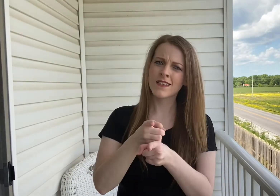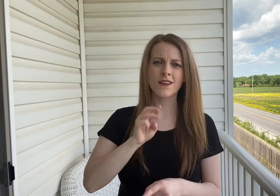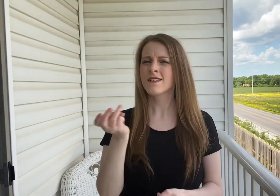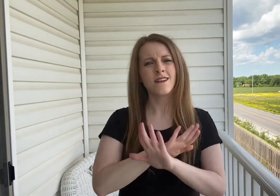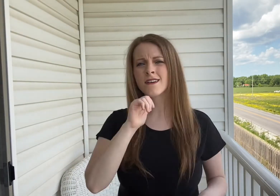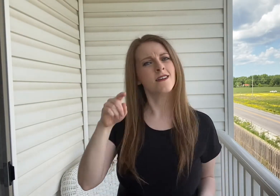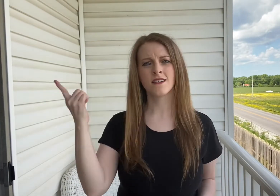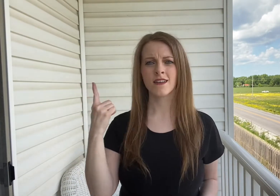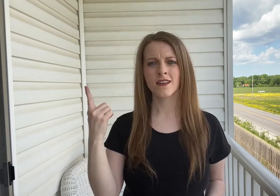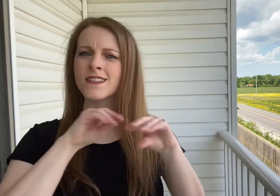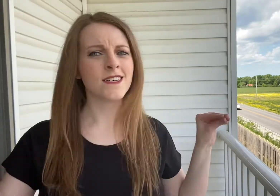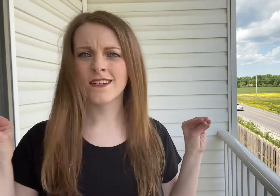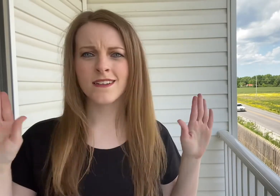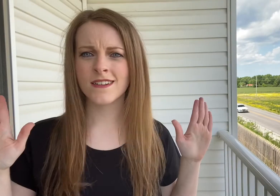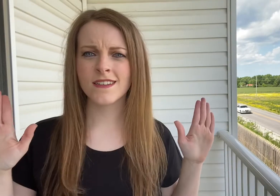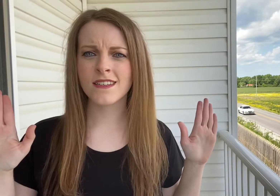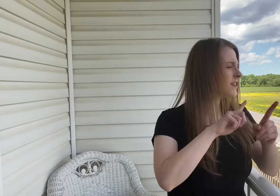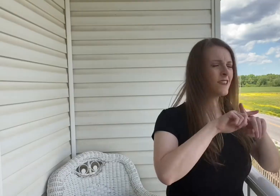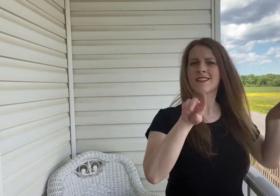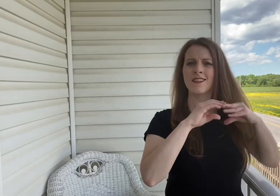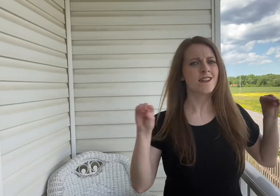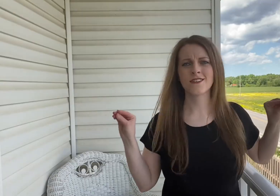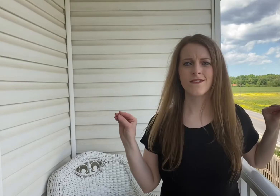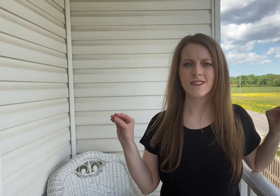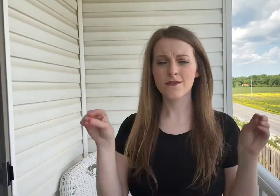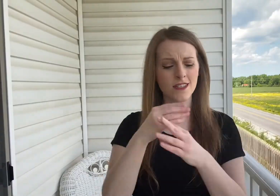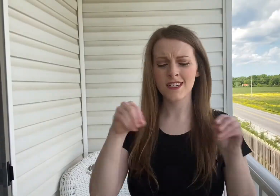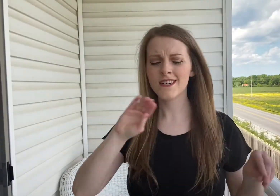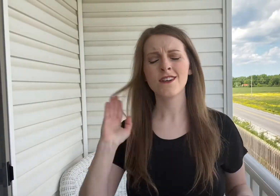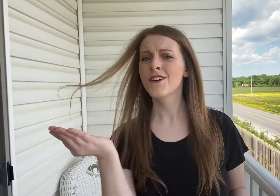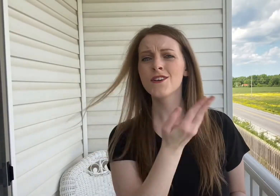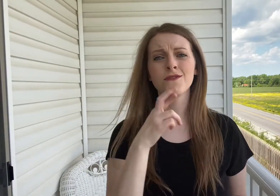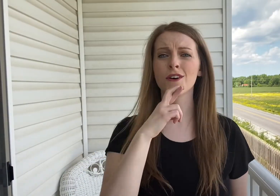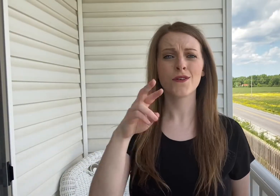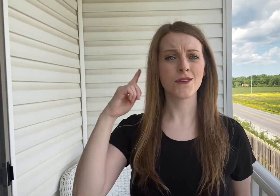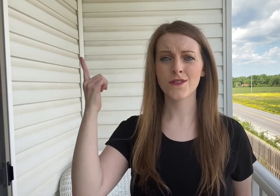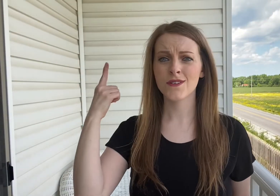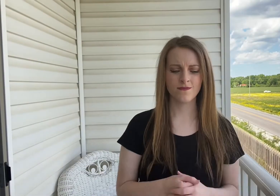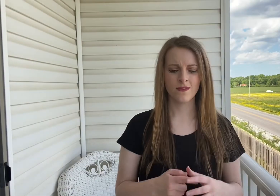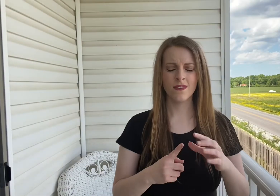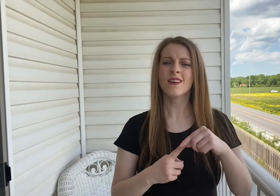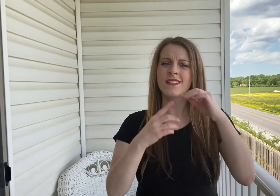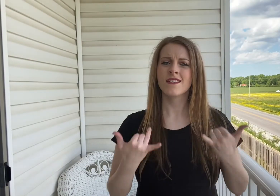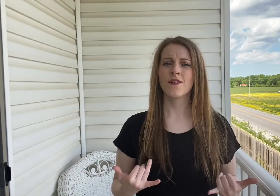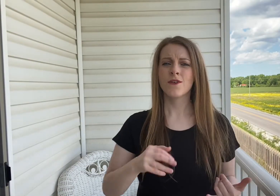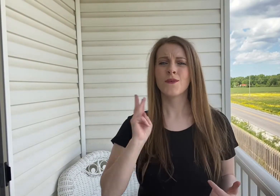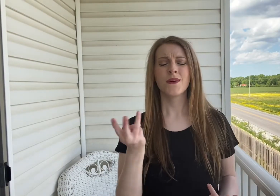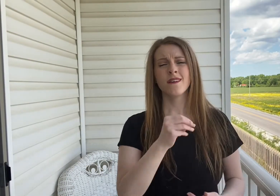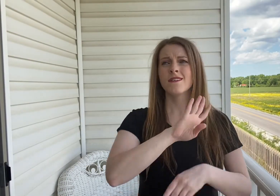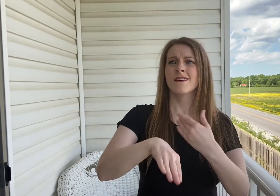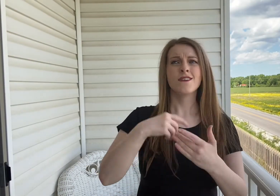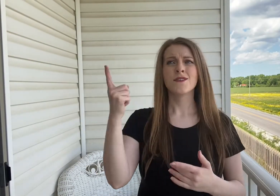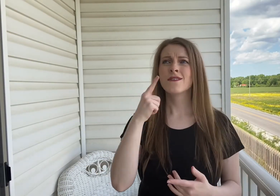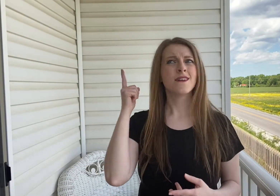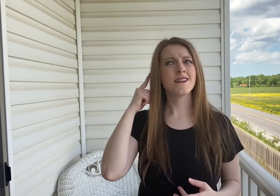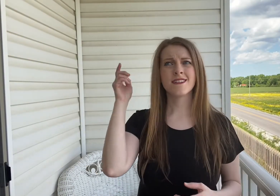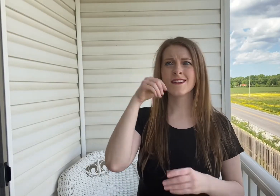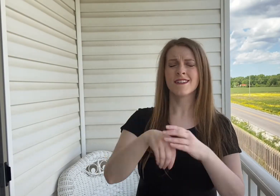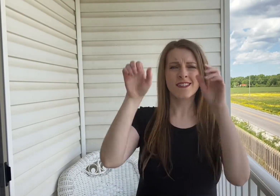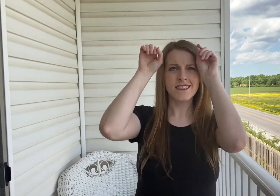alone. None of us. We're not alone. None of us. None of us. None of us are alone. Well, especially now, with everything you hear in the news. Like, share.